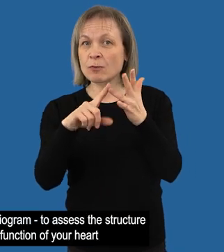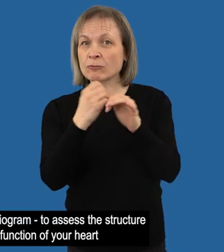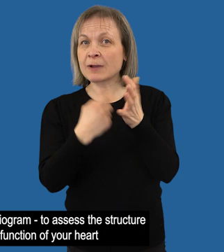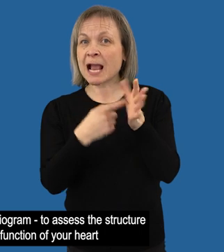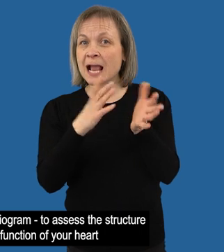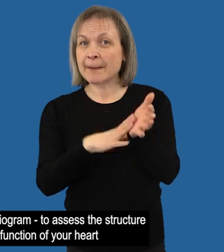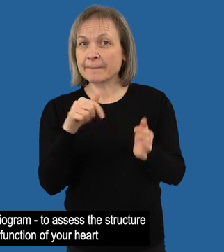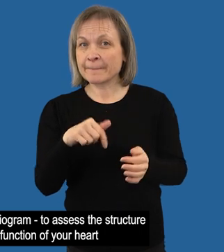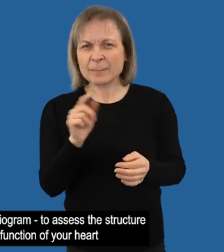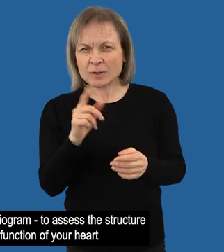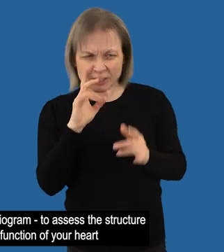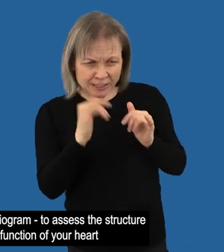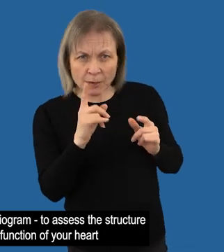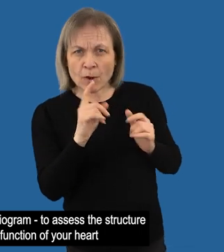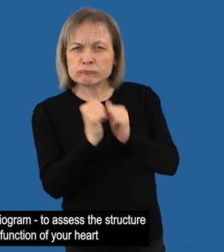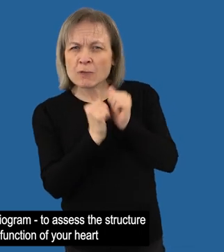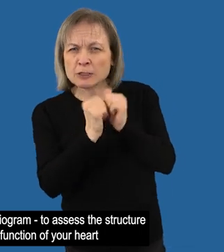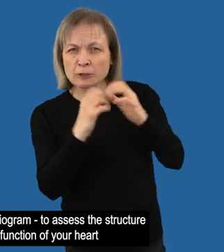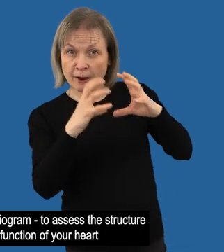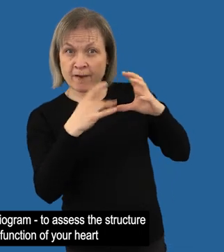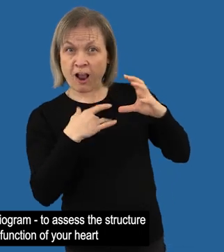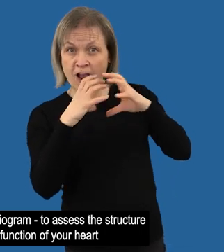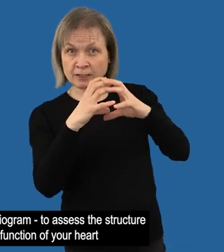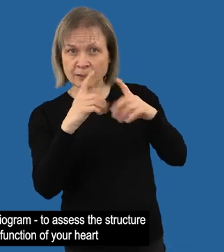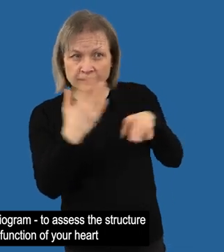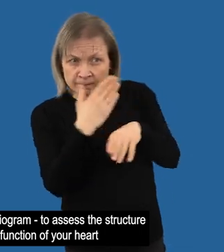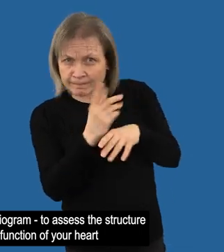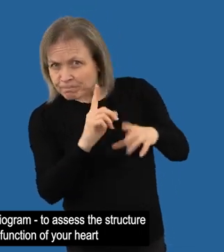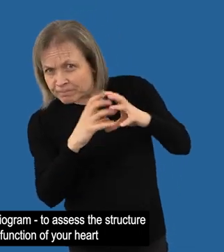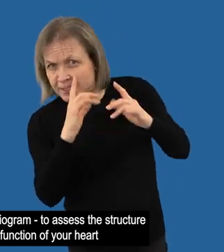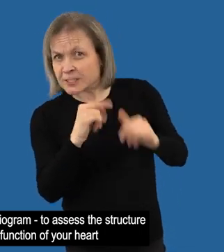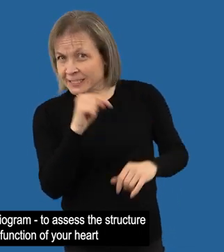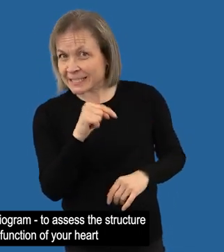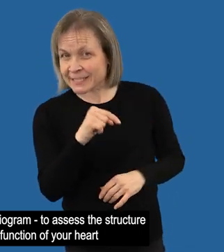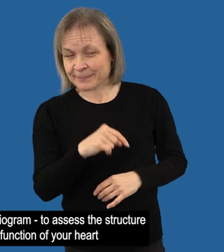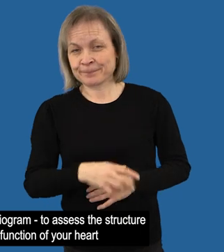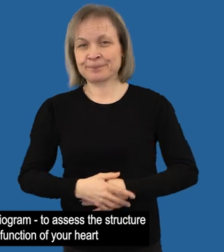An echocardiogram to assess the structure and function of your heart.